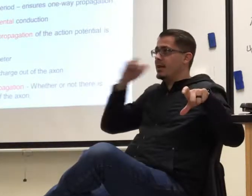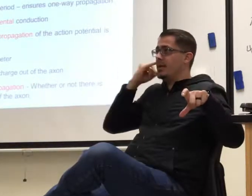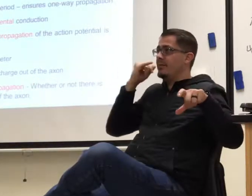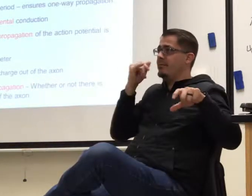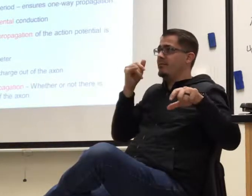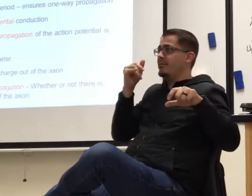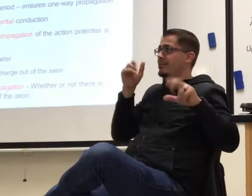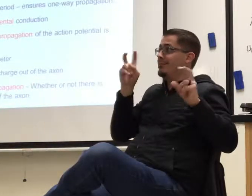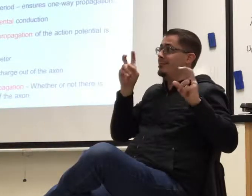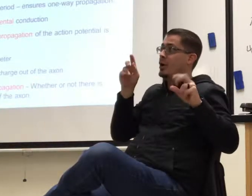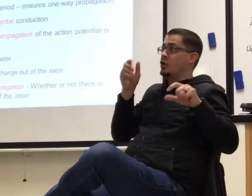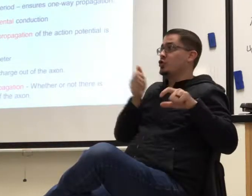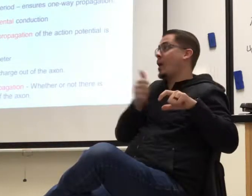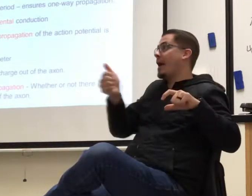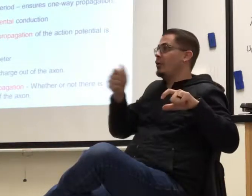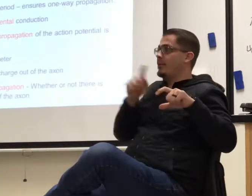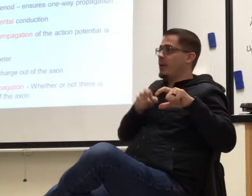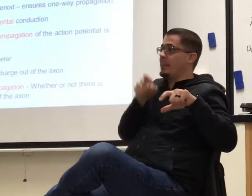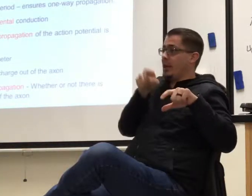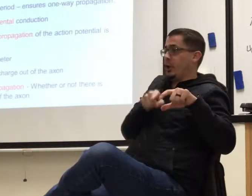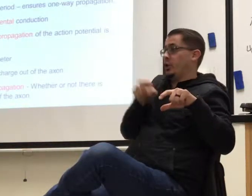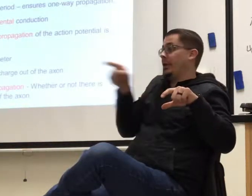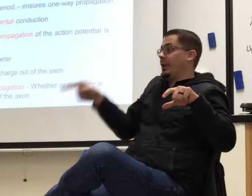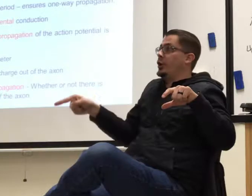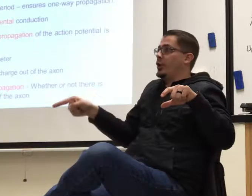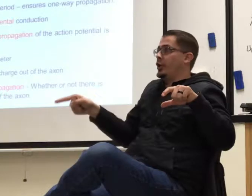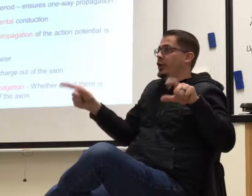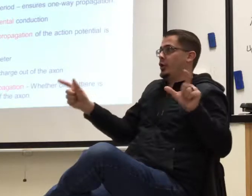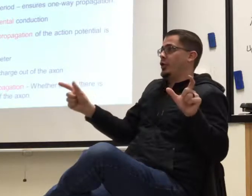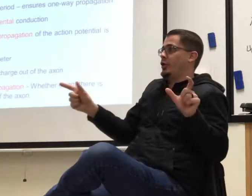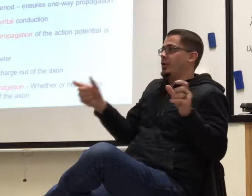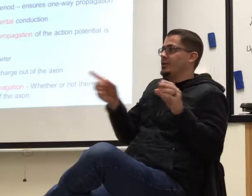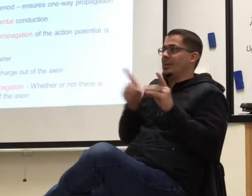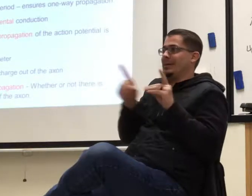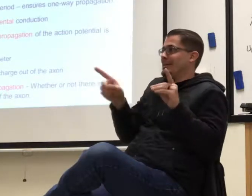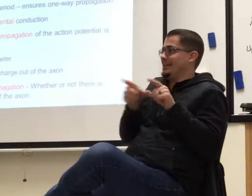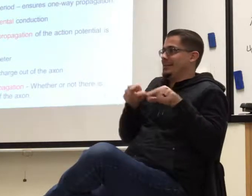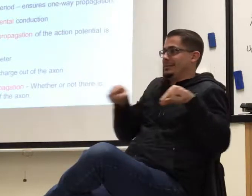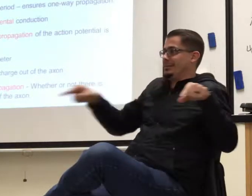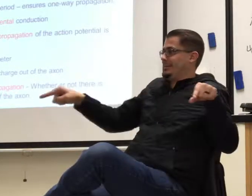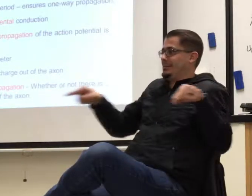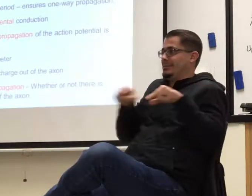there to there, some distance x,